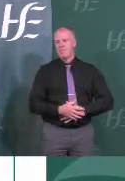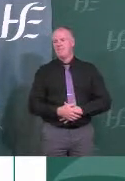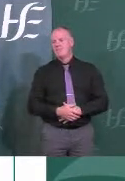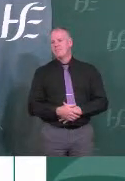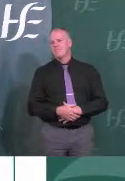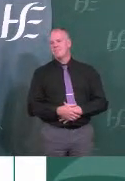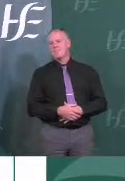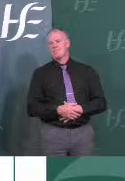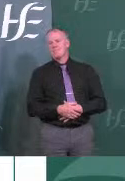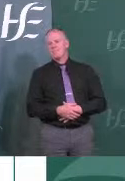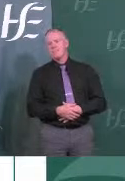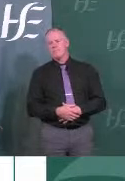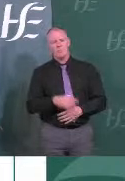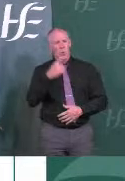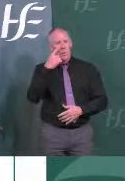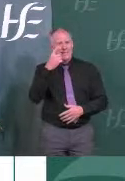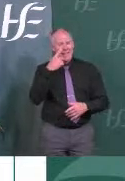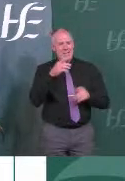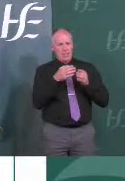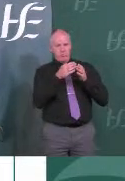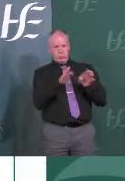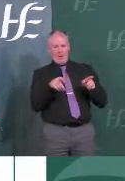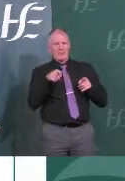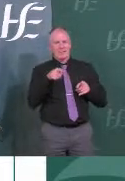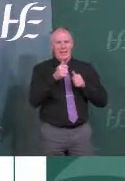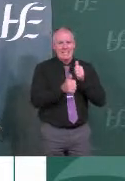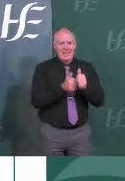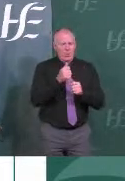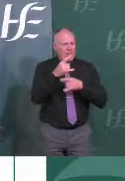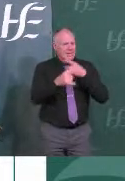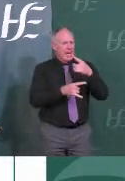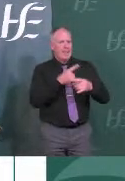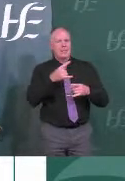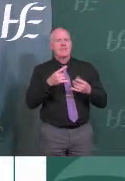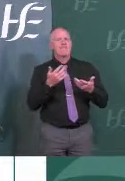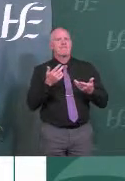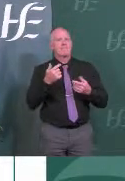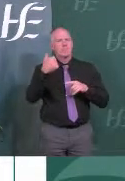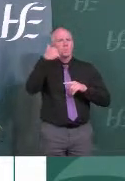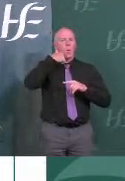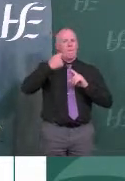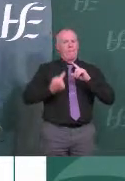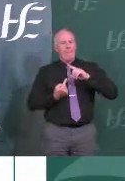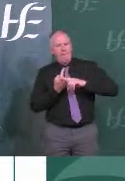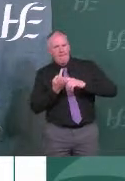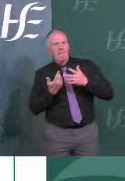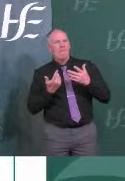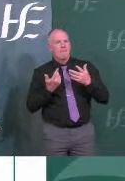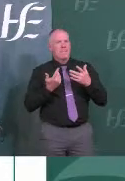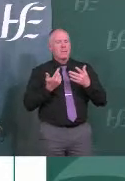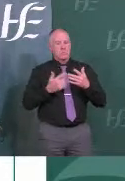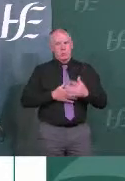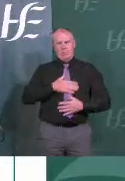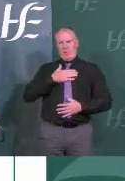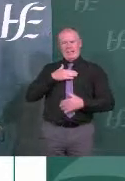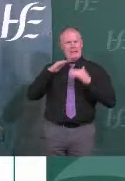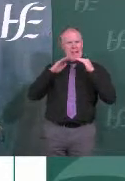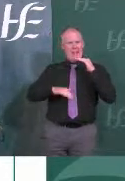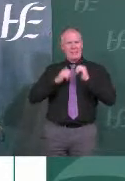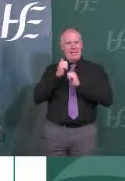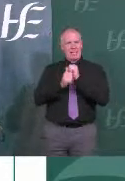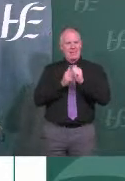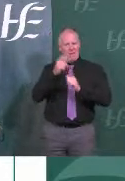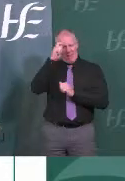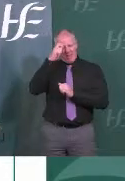when we look at scopes, we can see that actually that activity is down compared to this week last year. That's actually a surprise for us. We thought that our